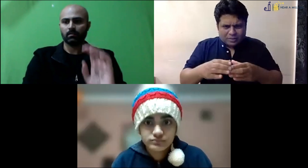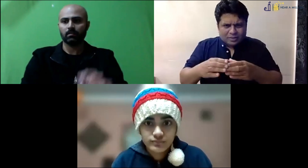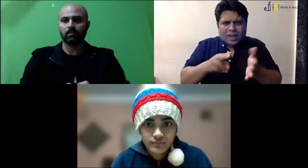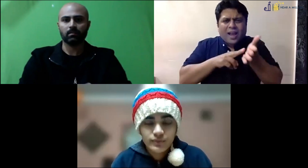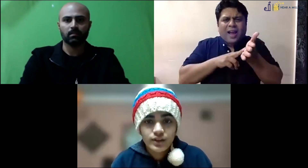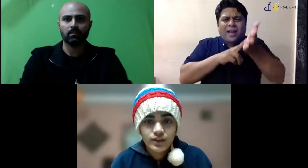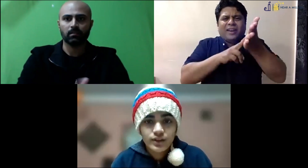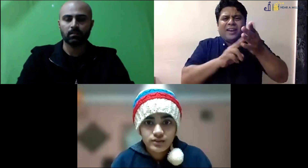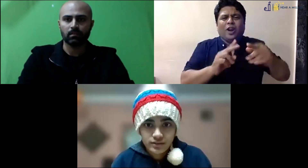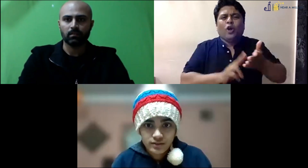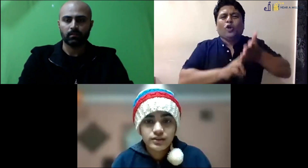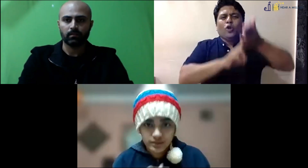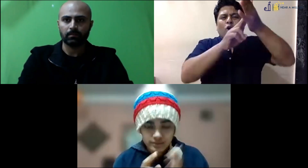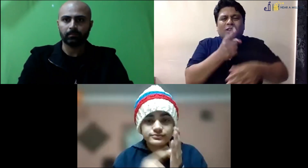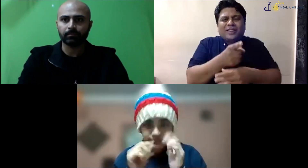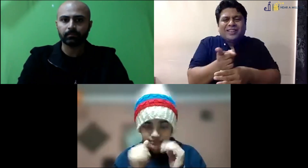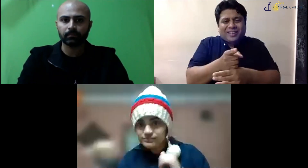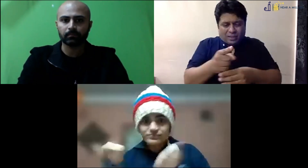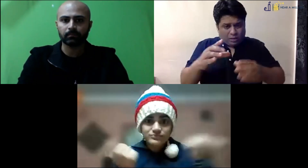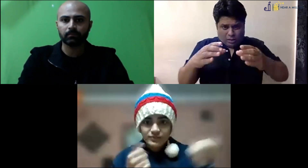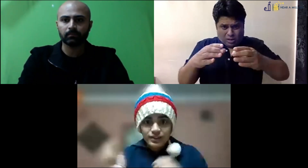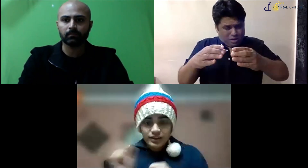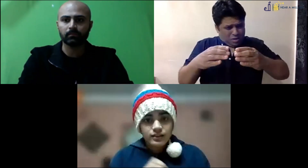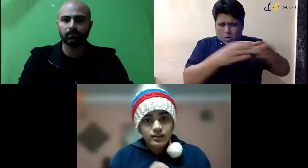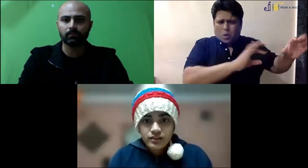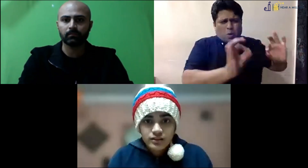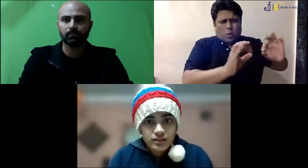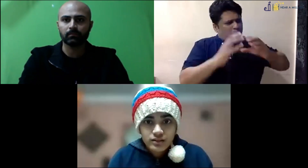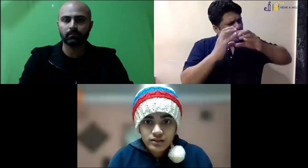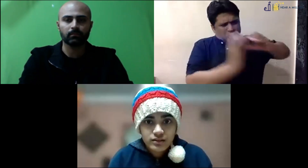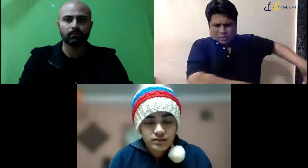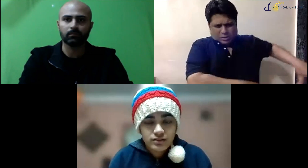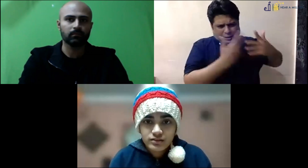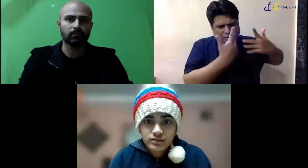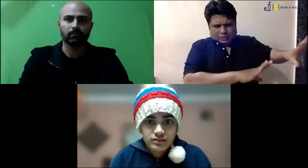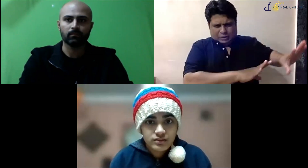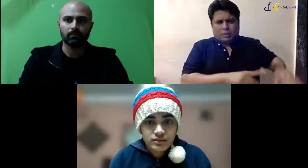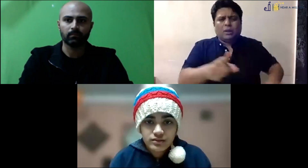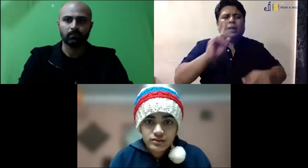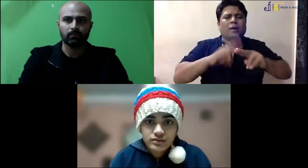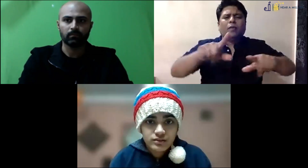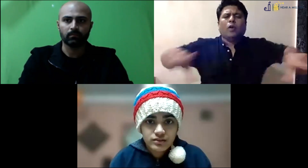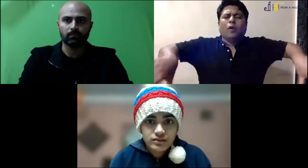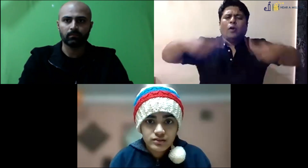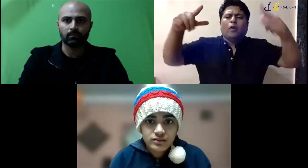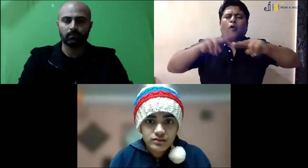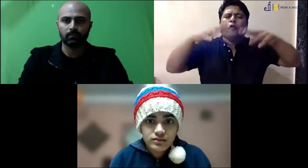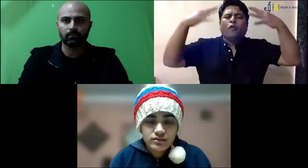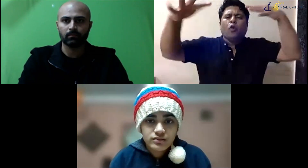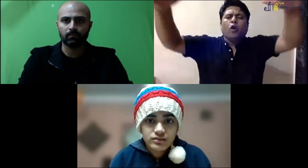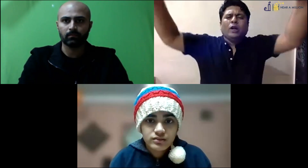have compass, right? So it shows north, south, west, all the directions, correct? If you just remove